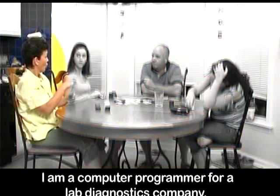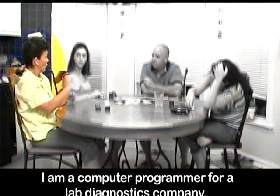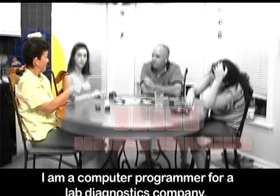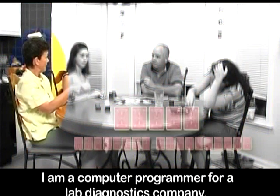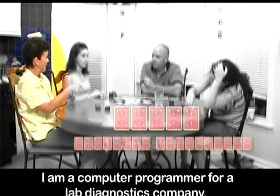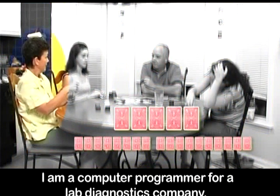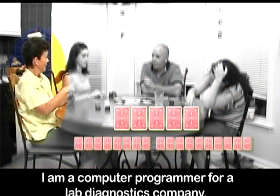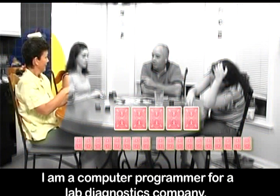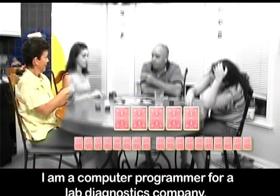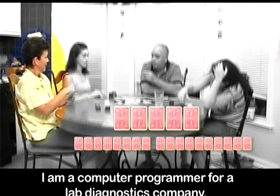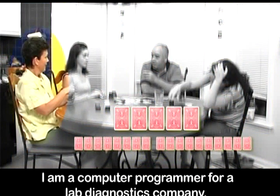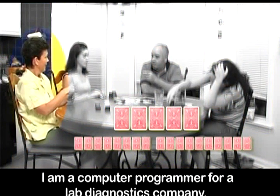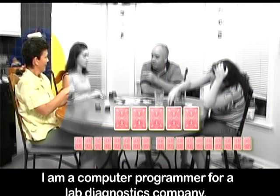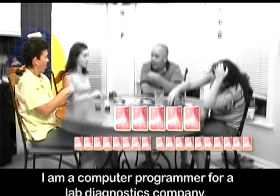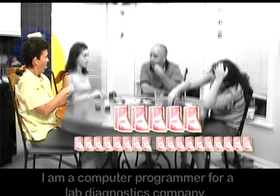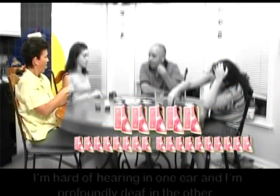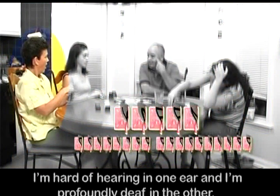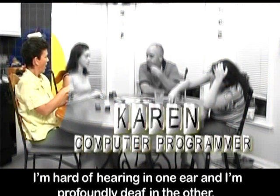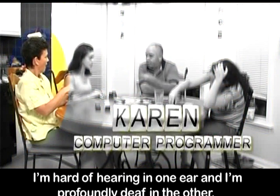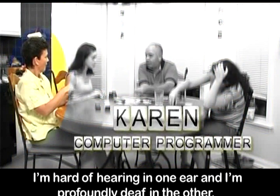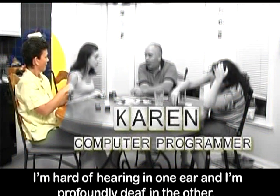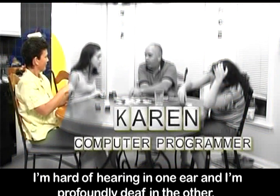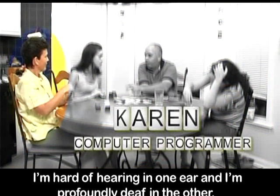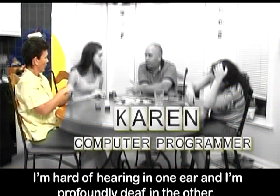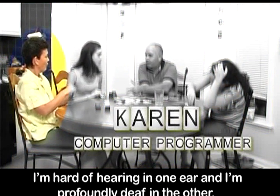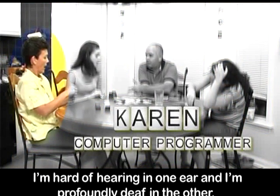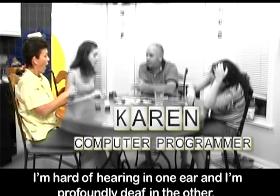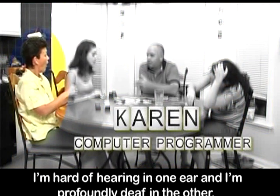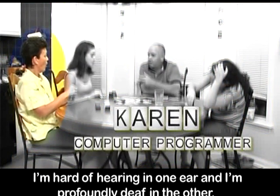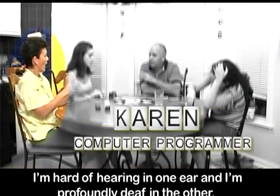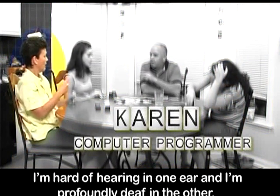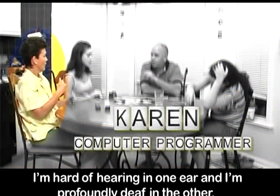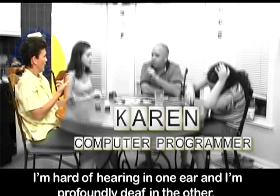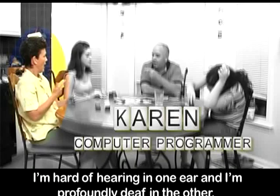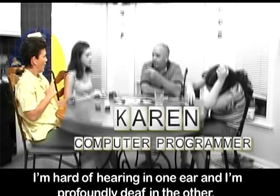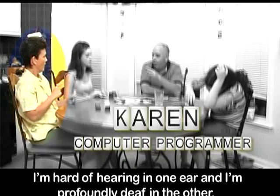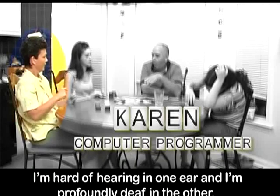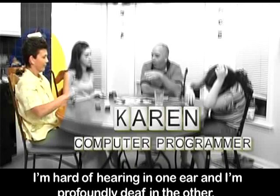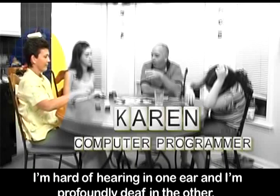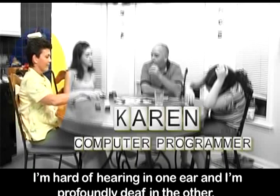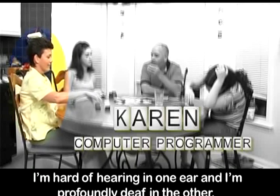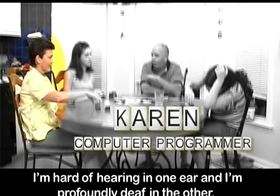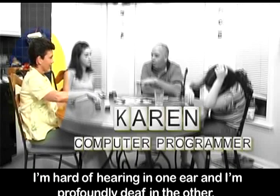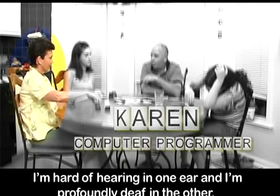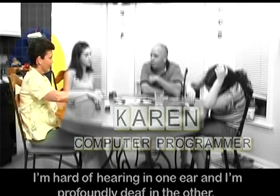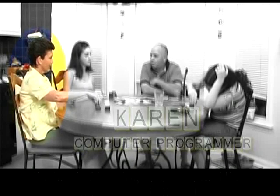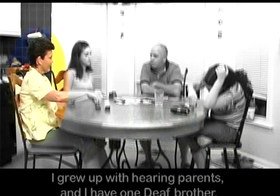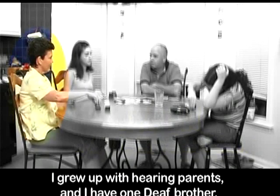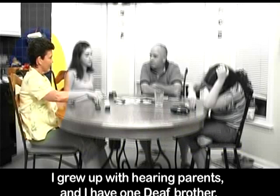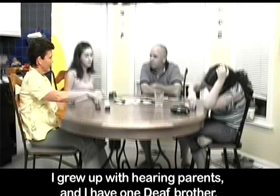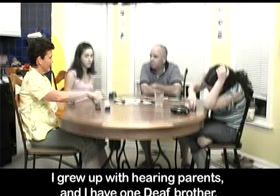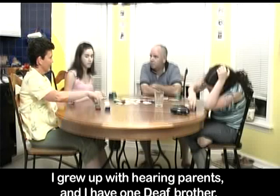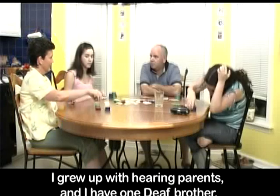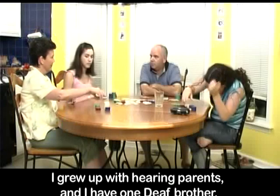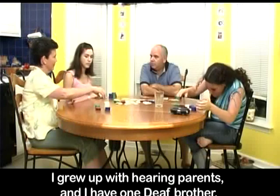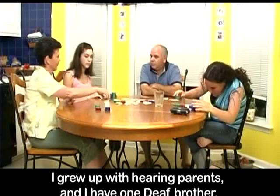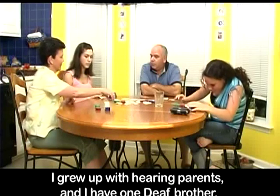lab diagnostics company. I'm hard of hearing in one ear and I'm profoundly deaf in the other. I grew up with hearing